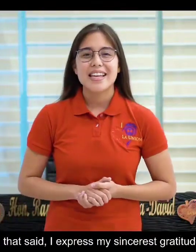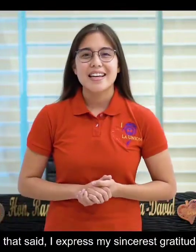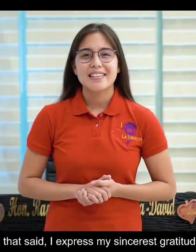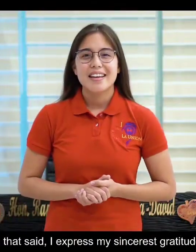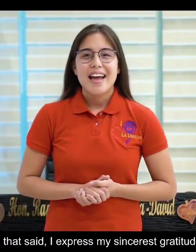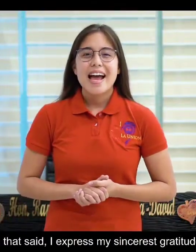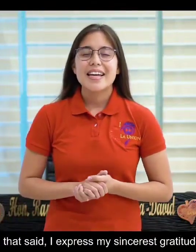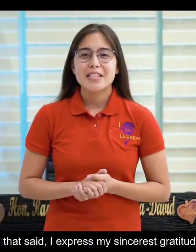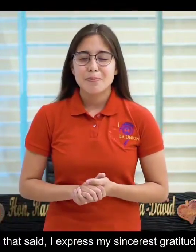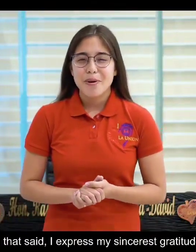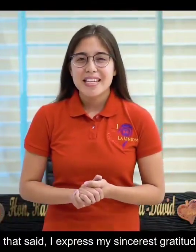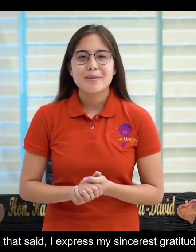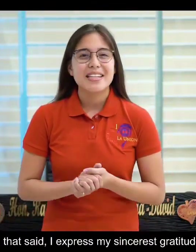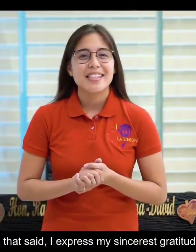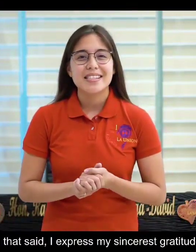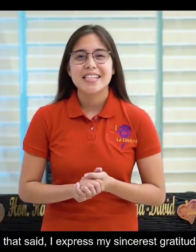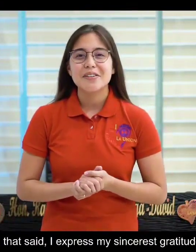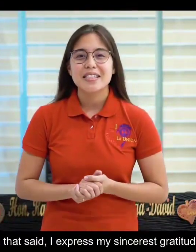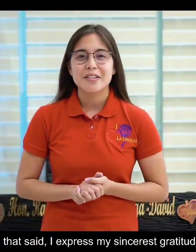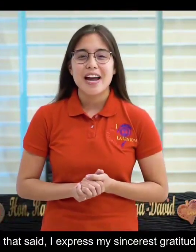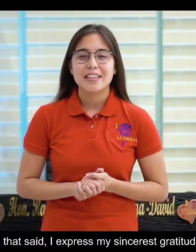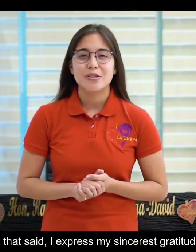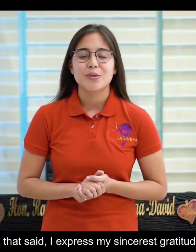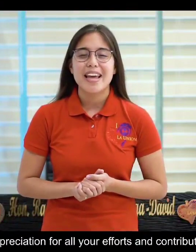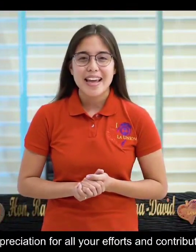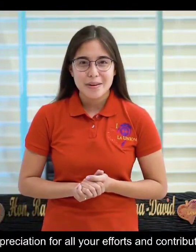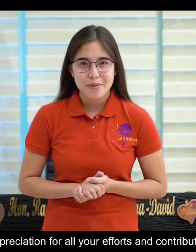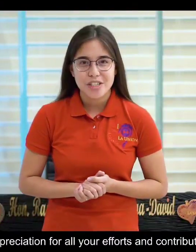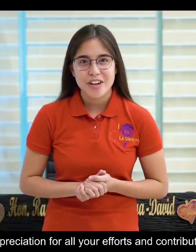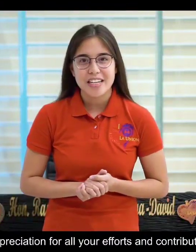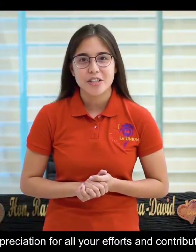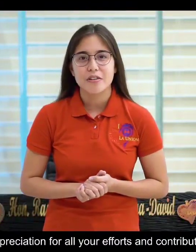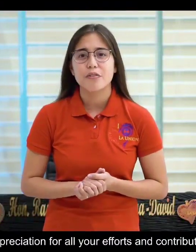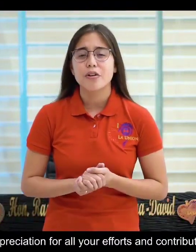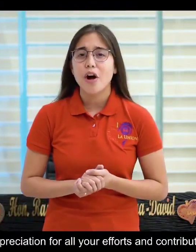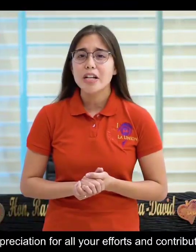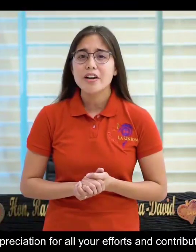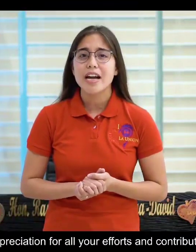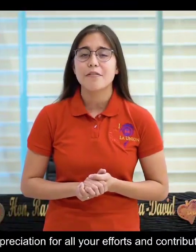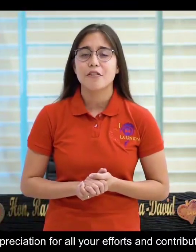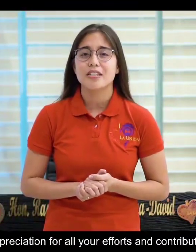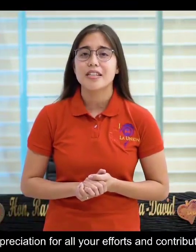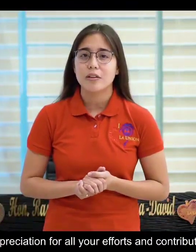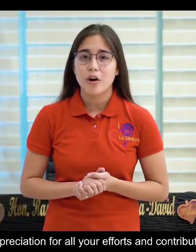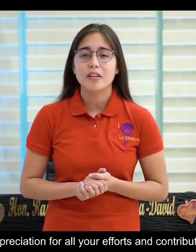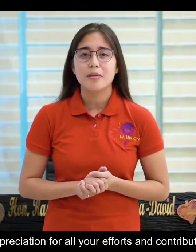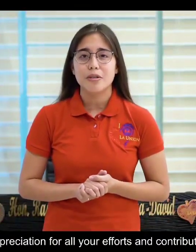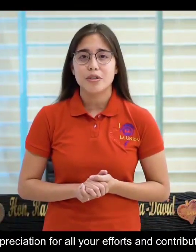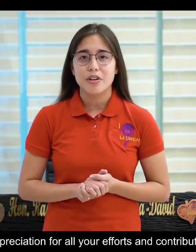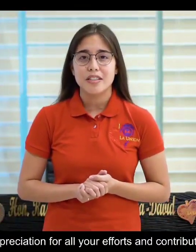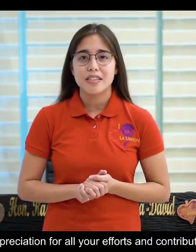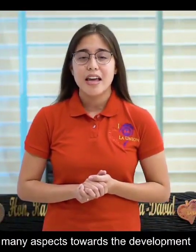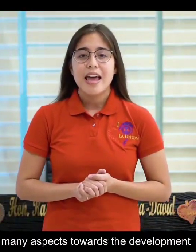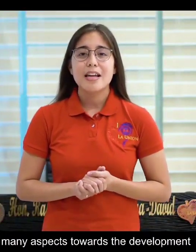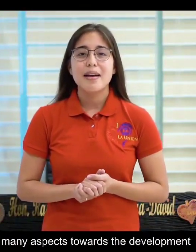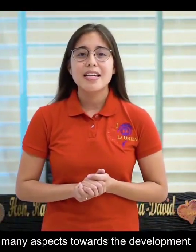said, I express my sincerest gratitude and appreciation for all your efforts and contributions in many